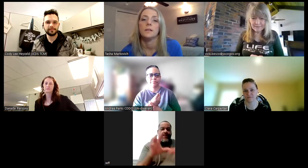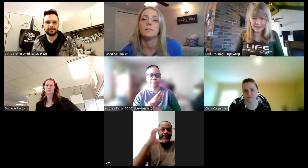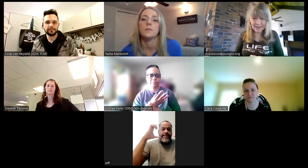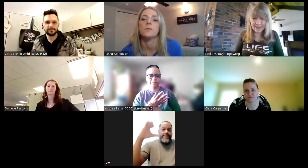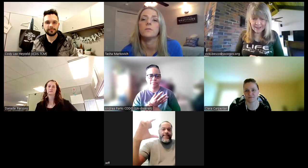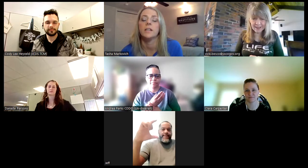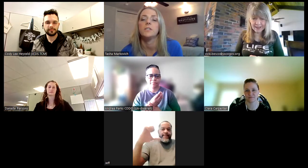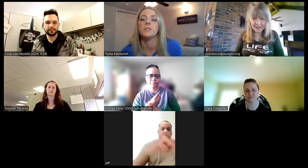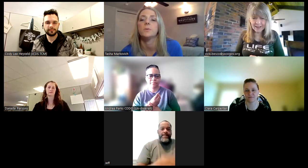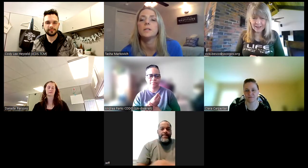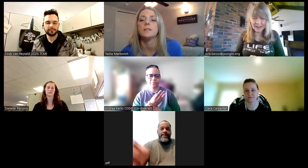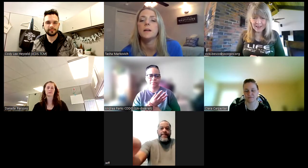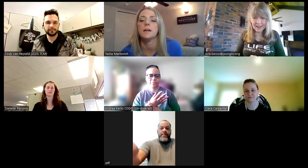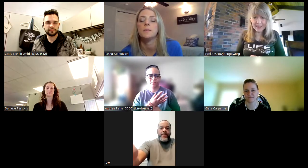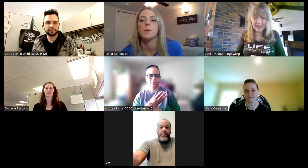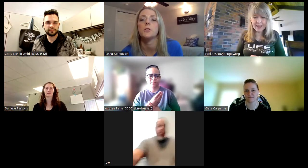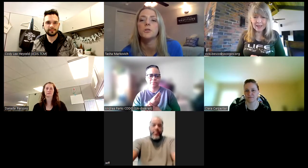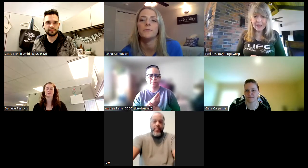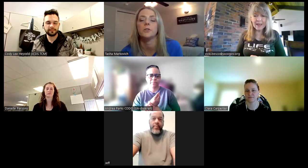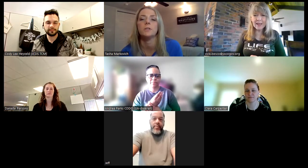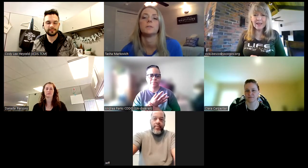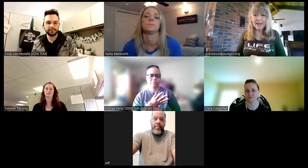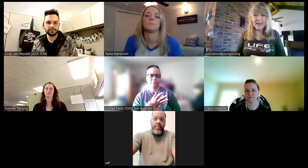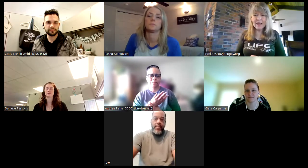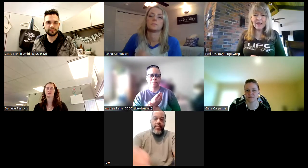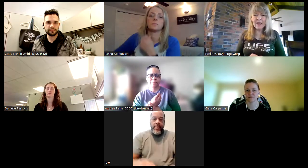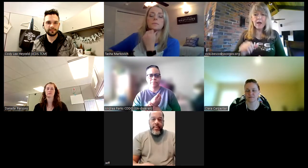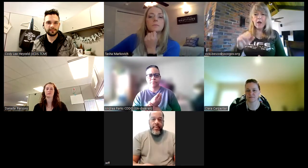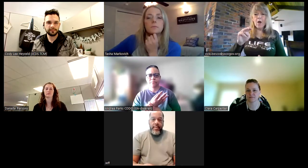So, Vicki, do you want to sign March 1st?